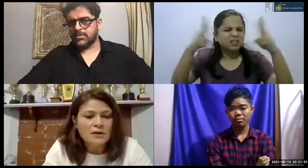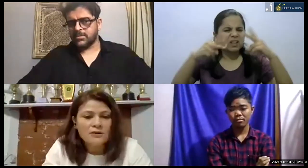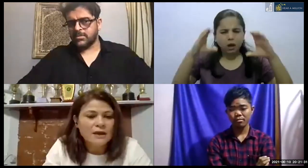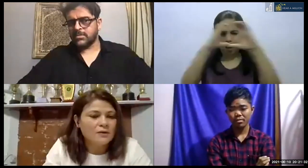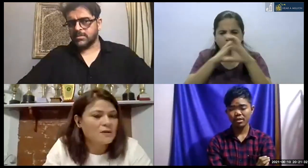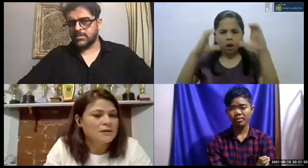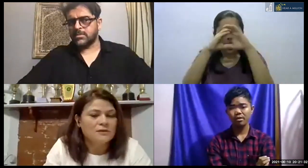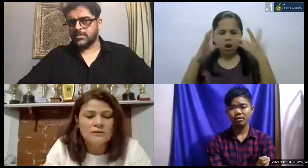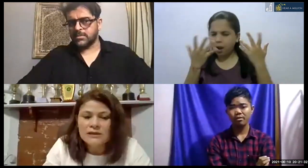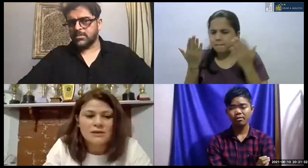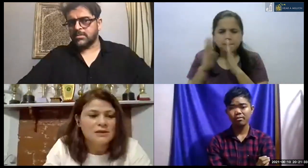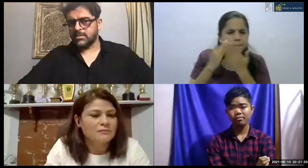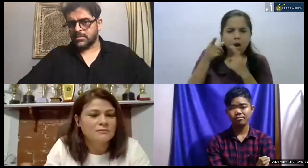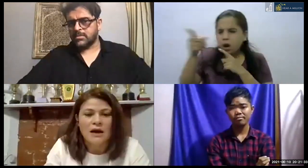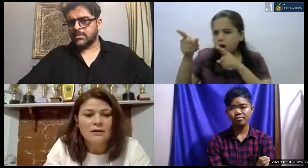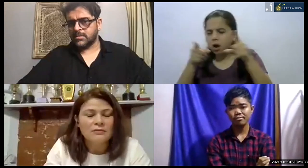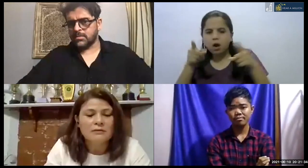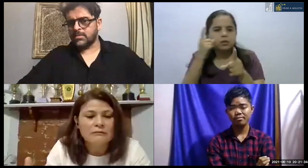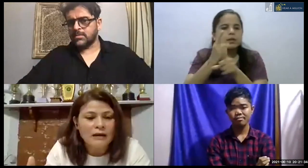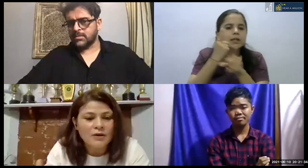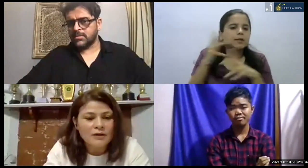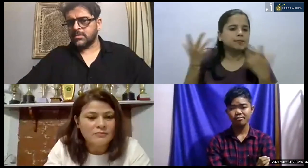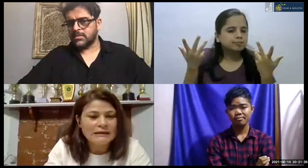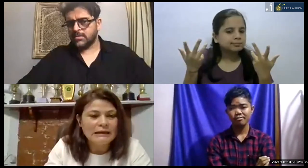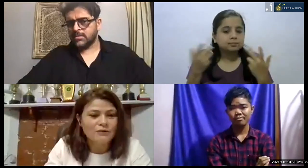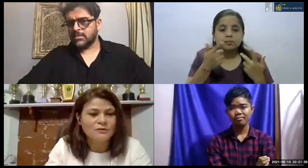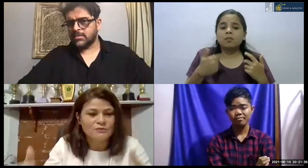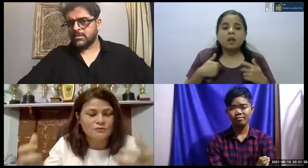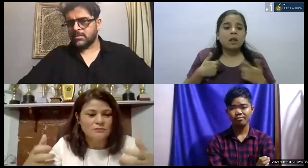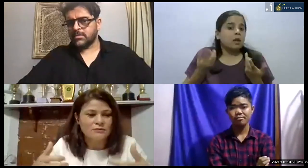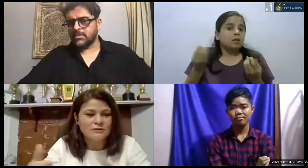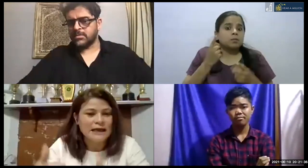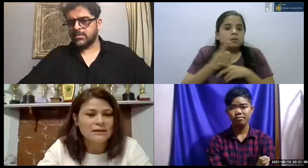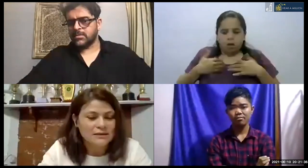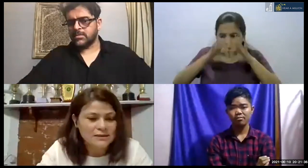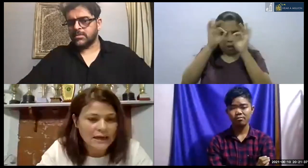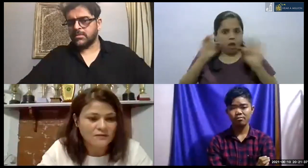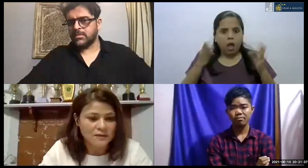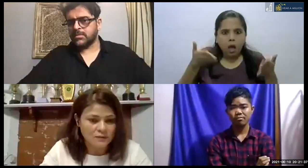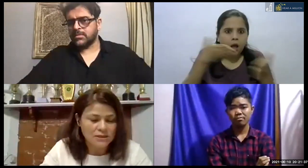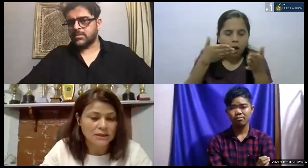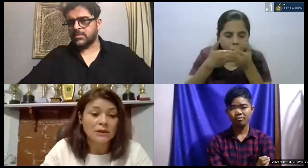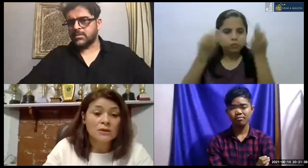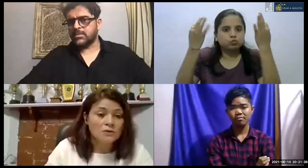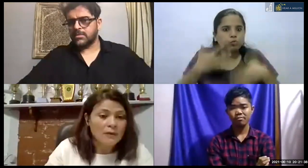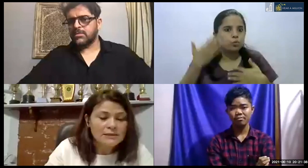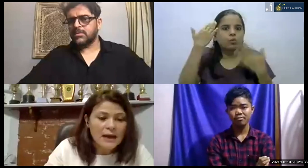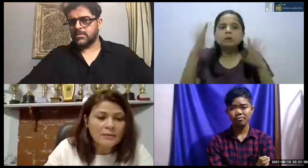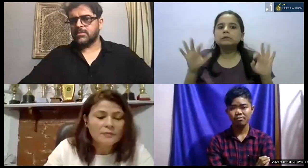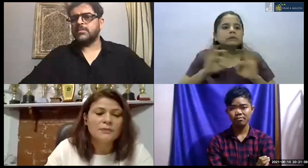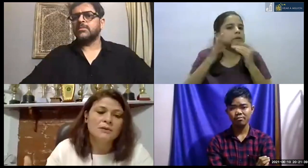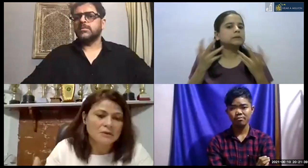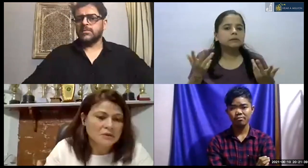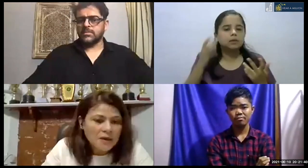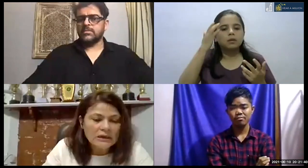there's a lot of chaos, and teachers are not ready at all to tackle this kind of situation. So